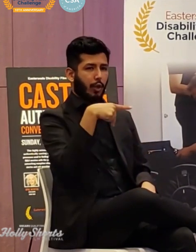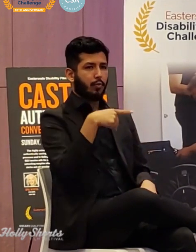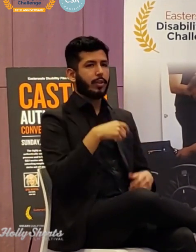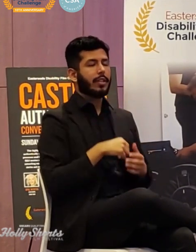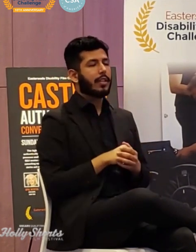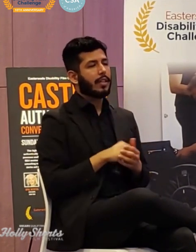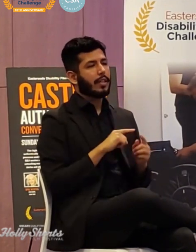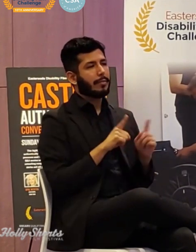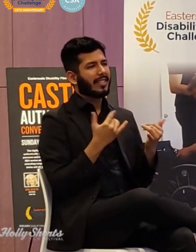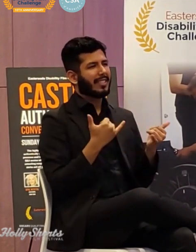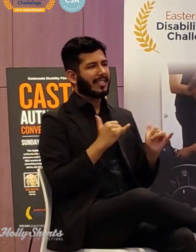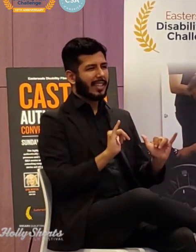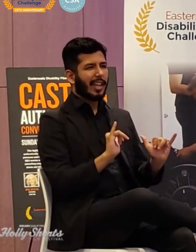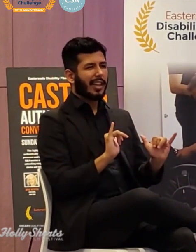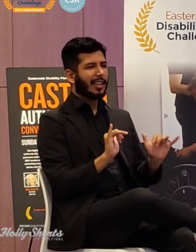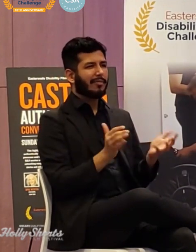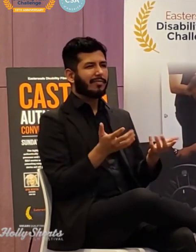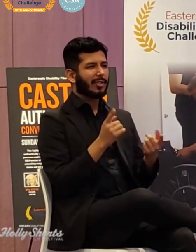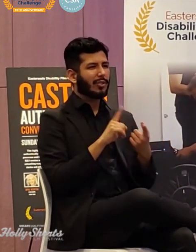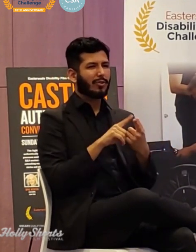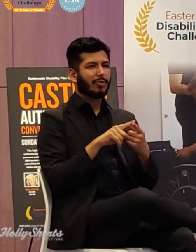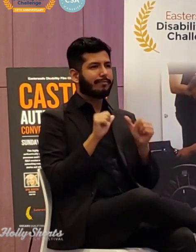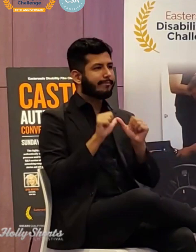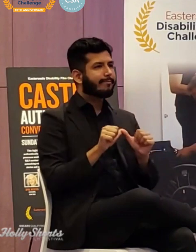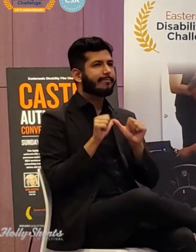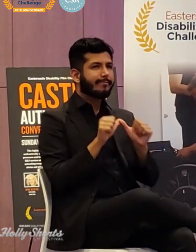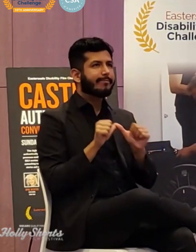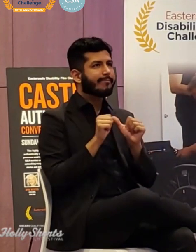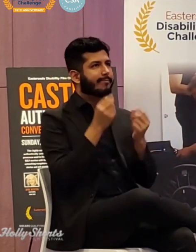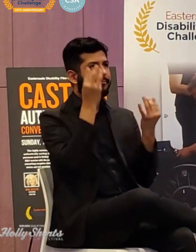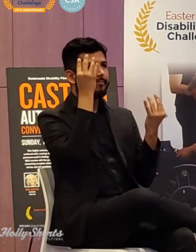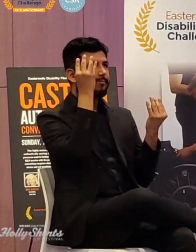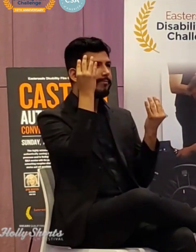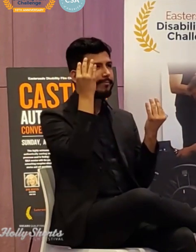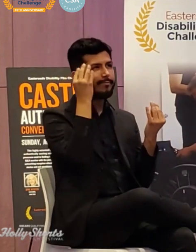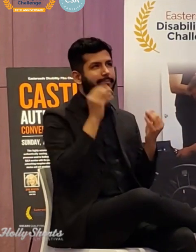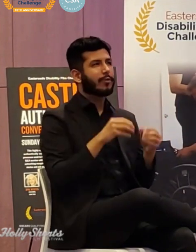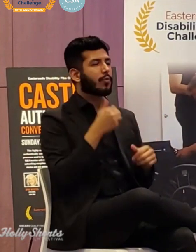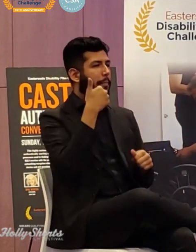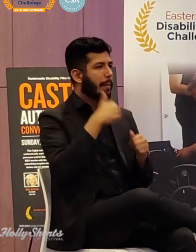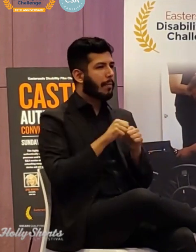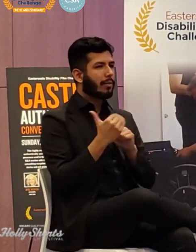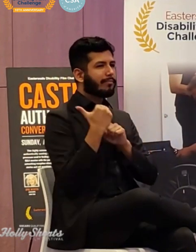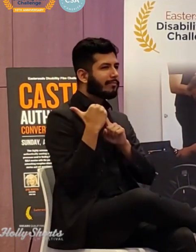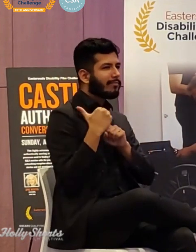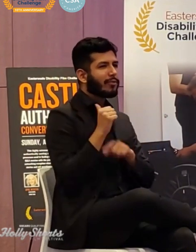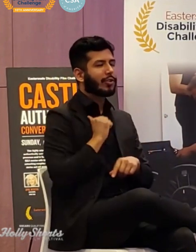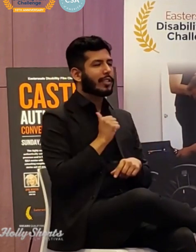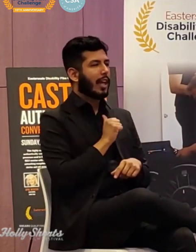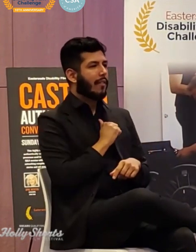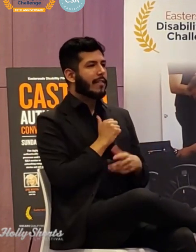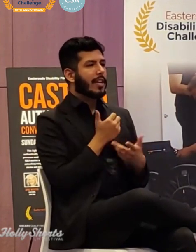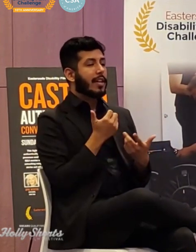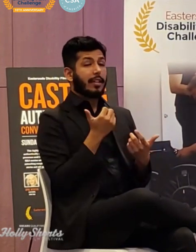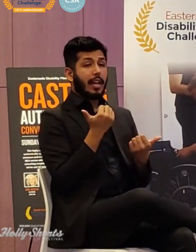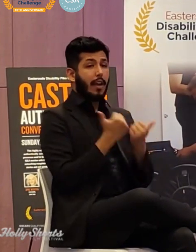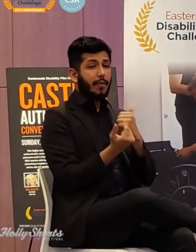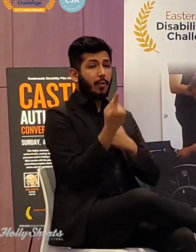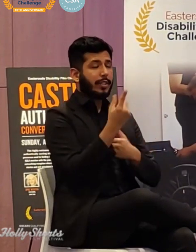But still, it's, you know, to keep it on top of your brain, to keep remembering that everyone is part of the community,